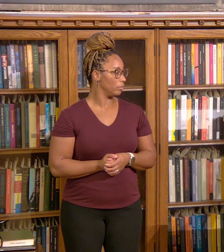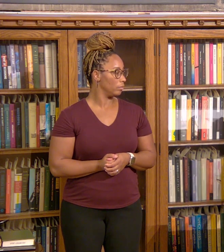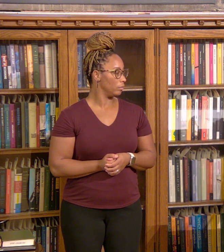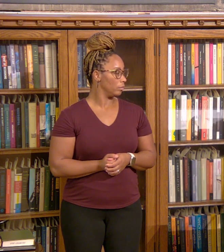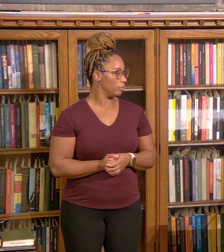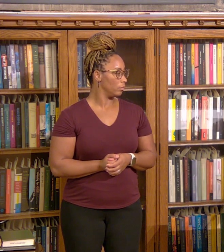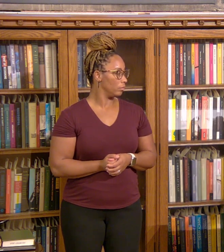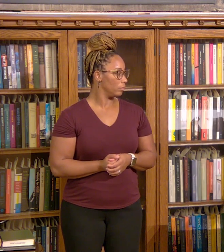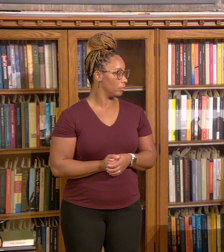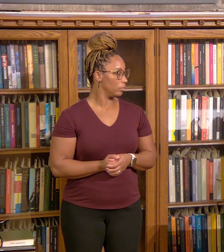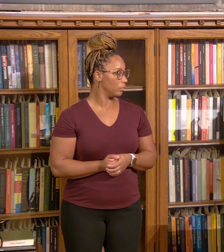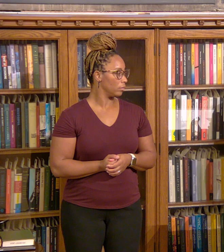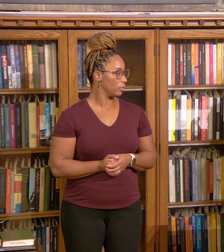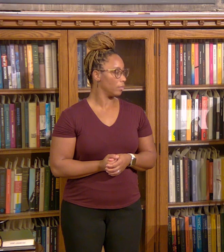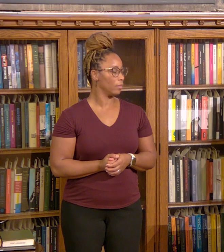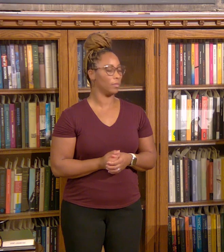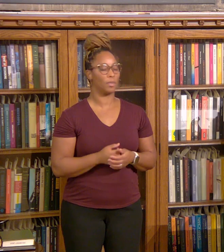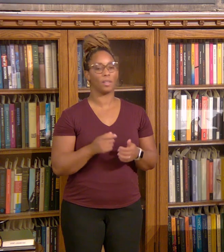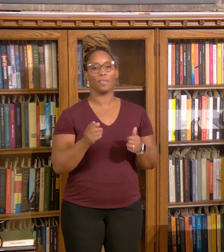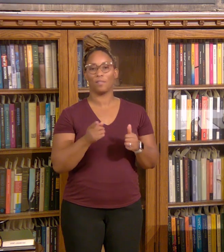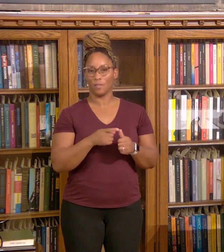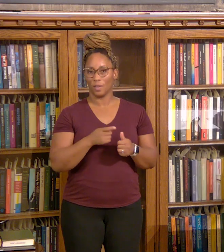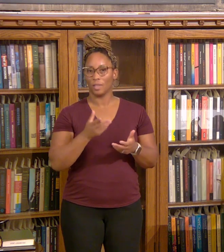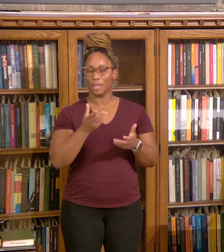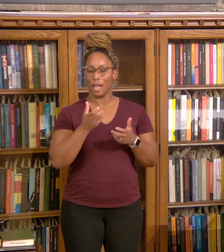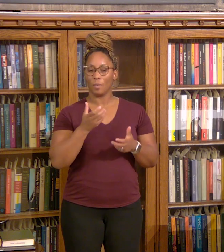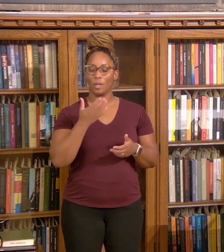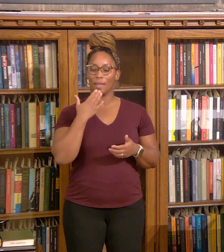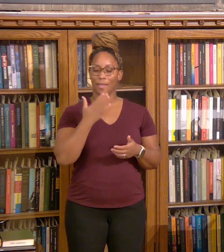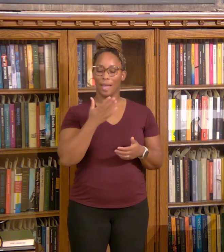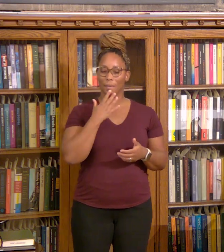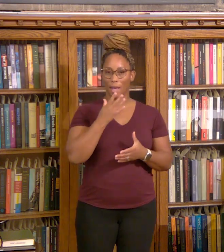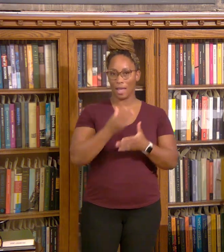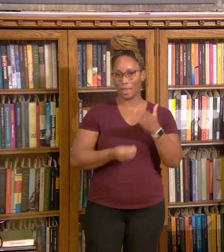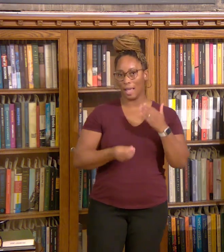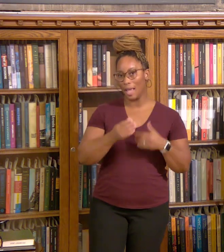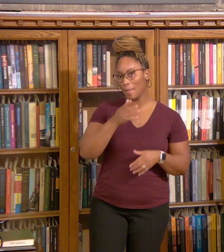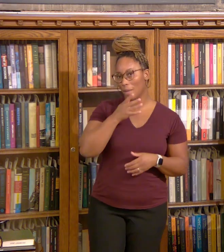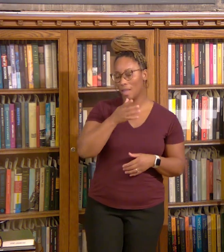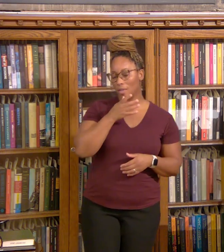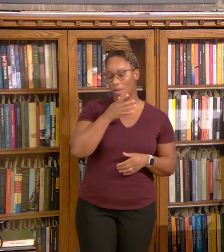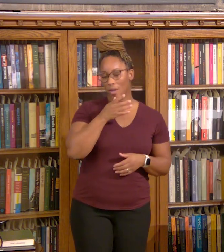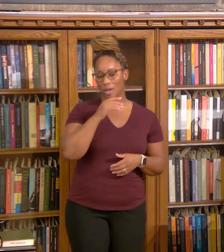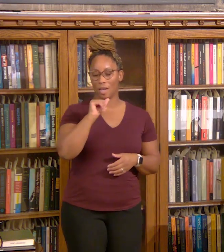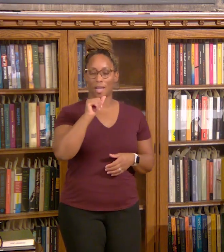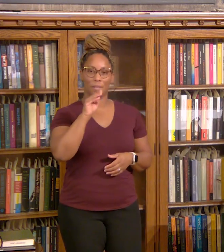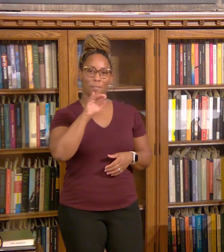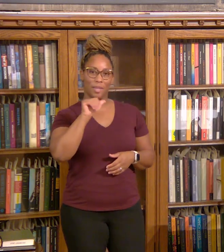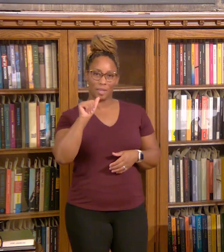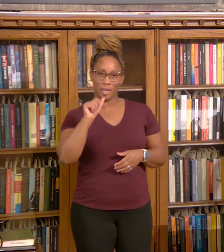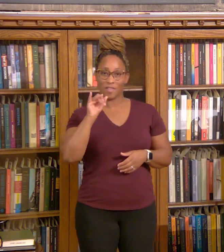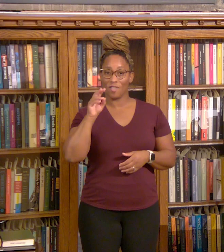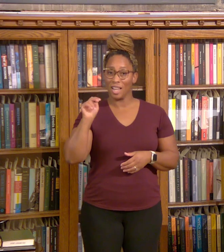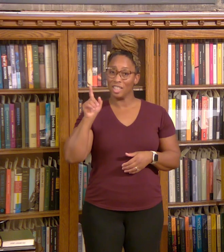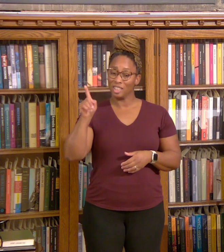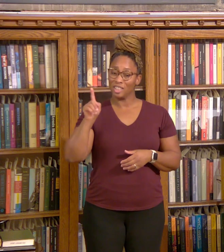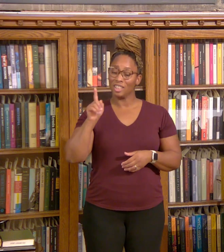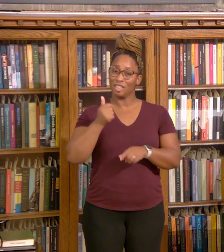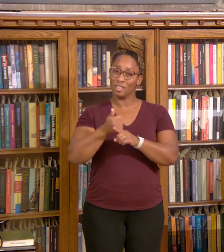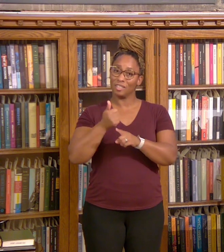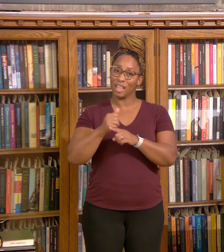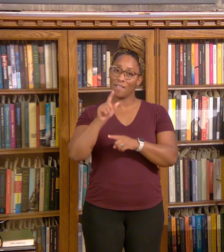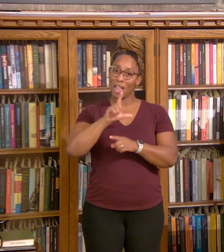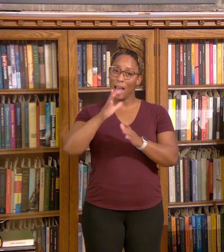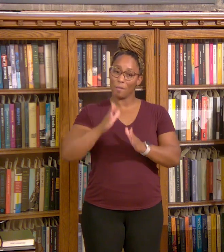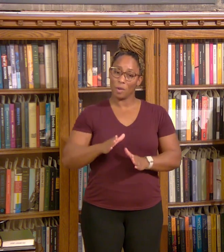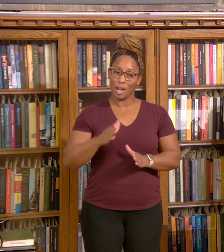again I would first like to thank my late mother aelia Whittington Franklin a librarian